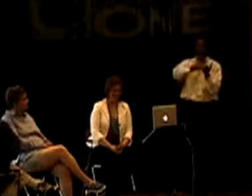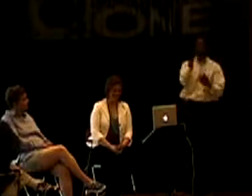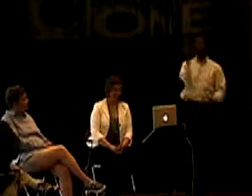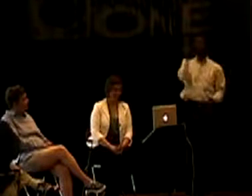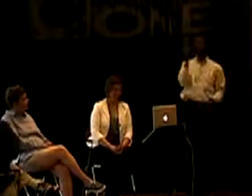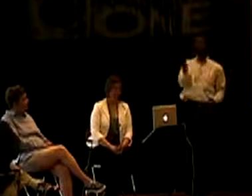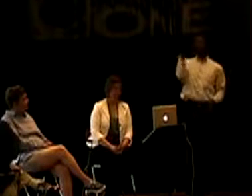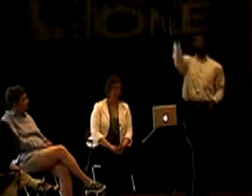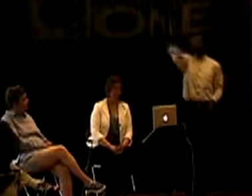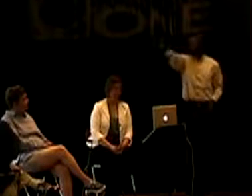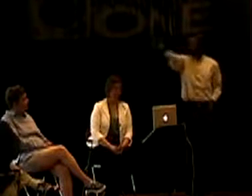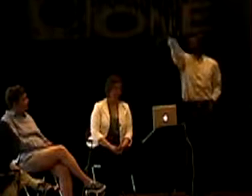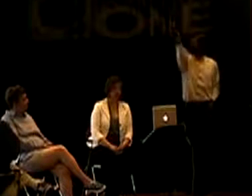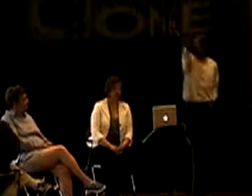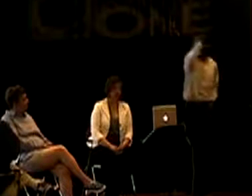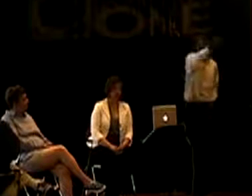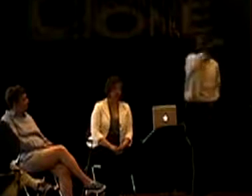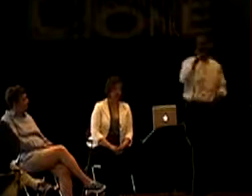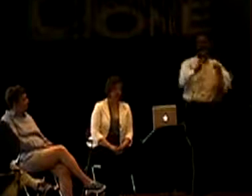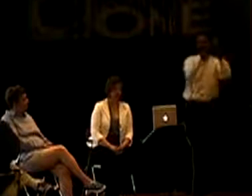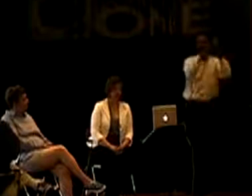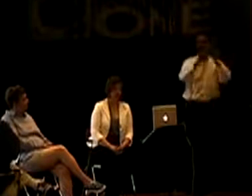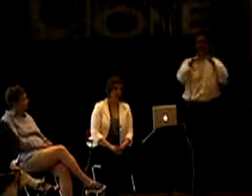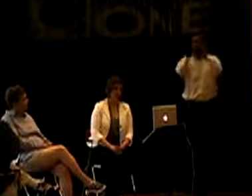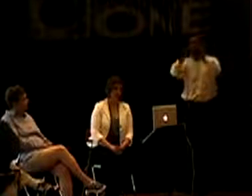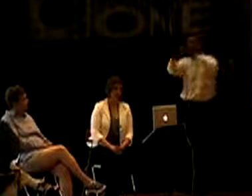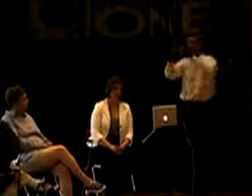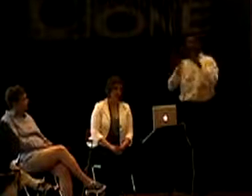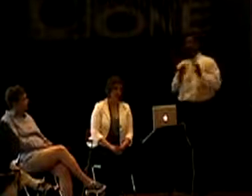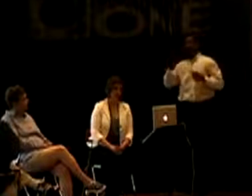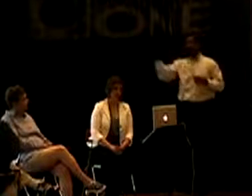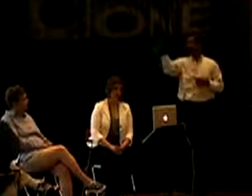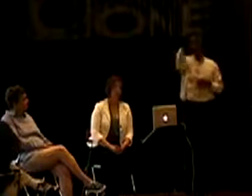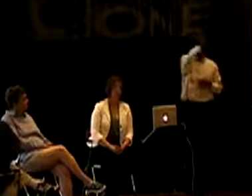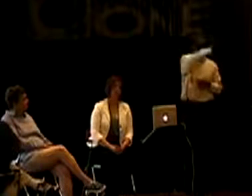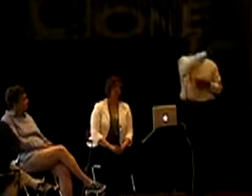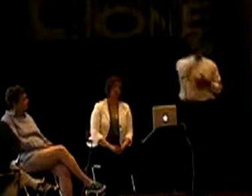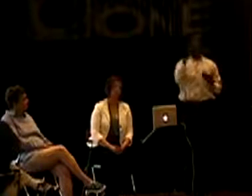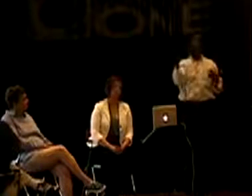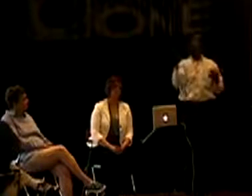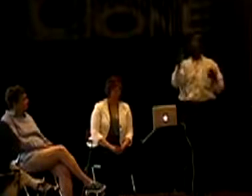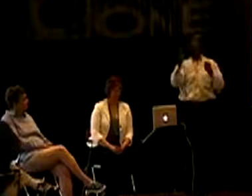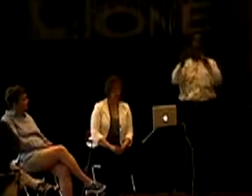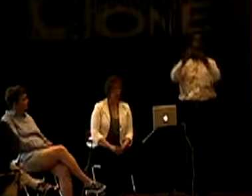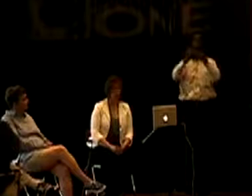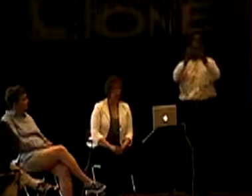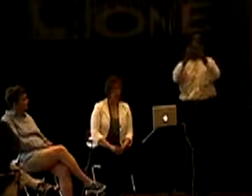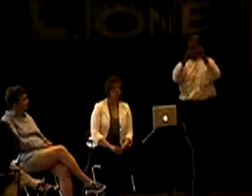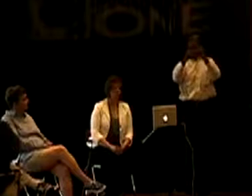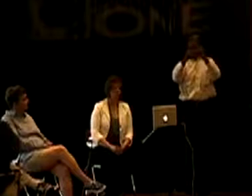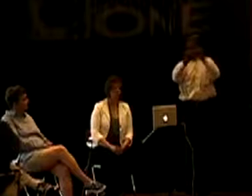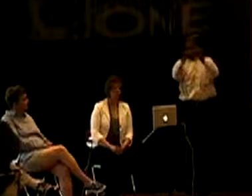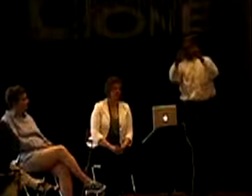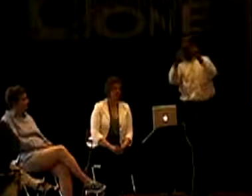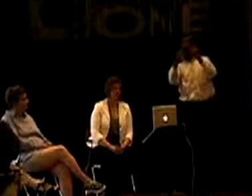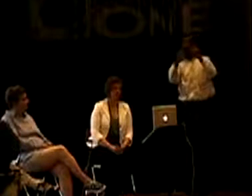it is getting reinvented. And I hope that the language I created has enough pliability and enough give to it that is something